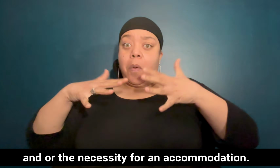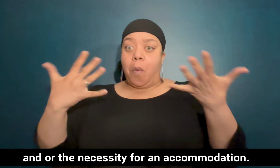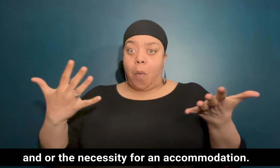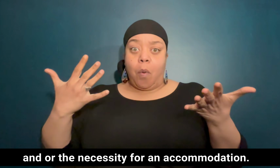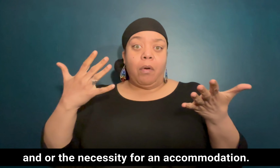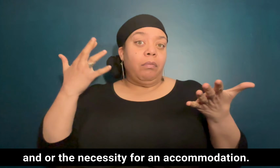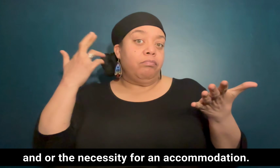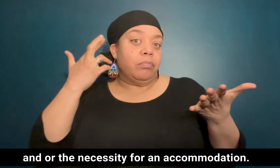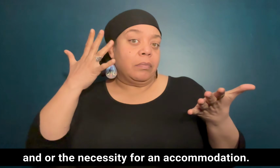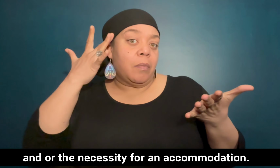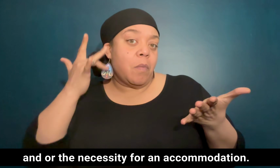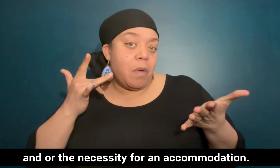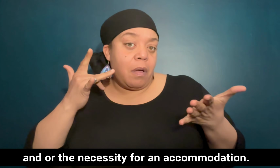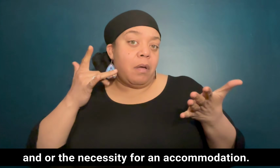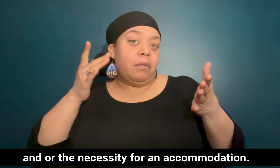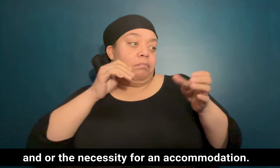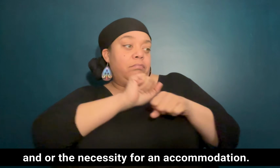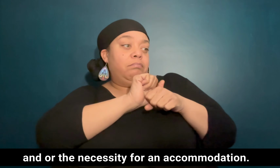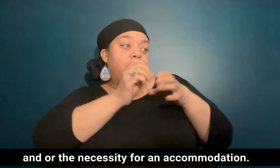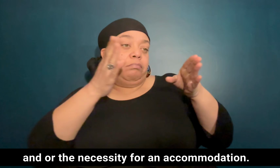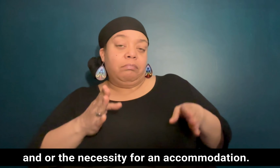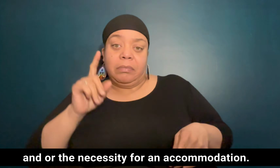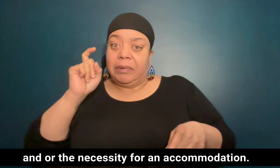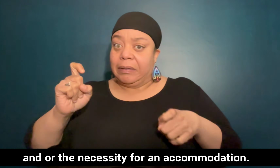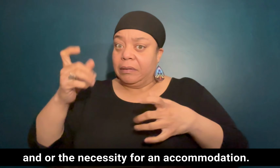and/or the necessity for an accommodation.